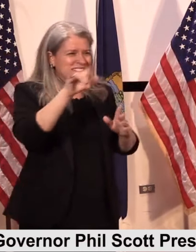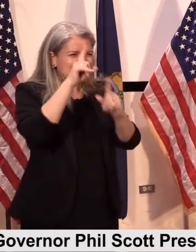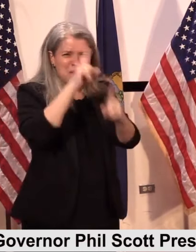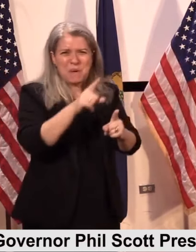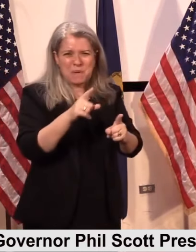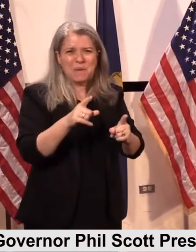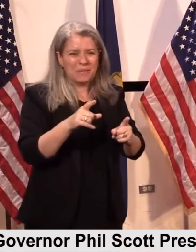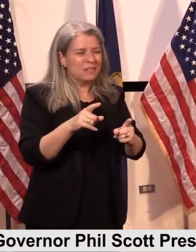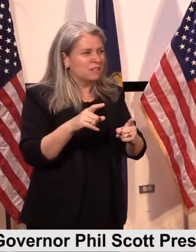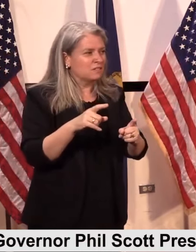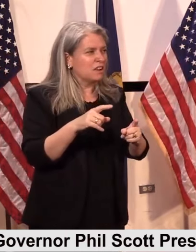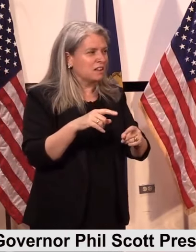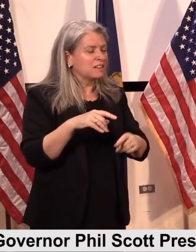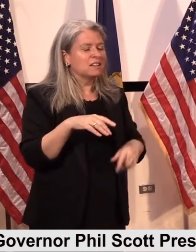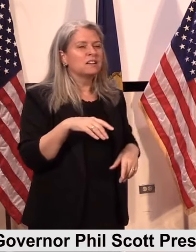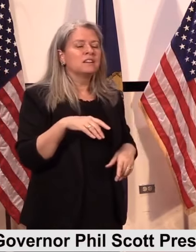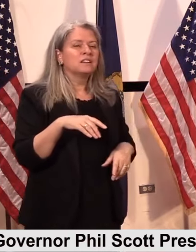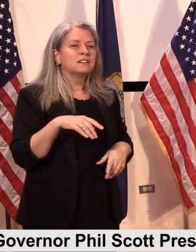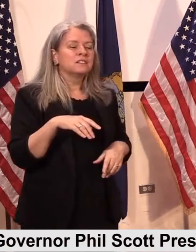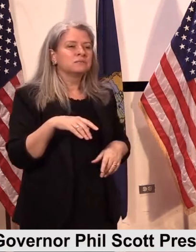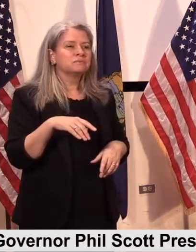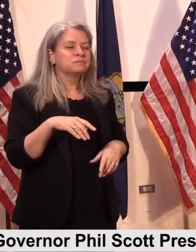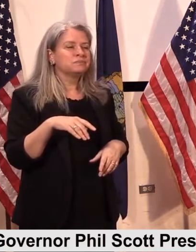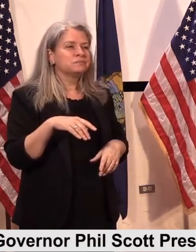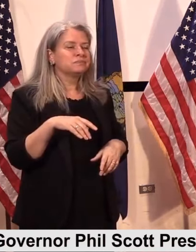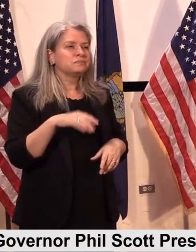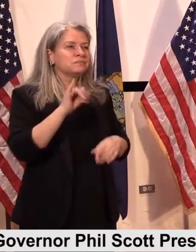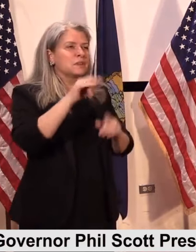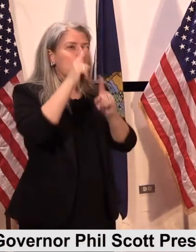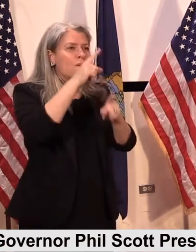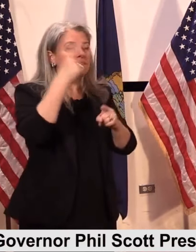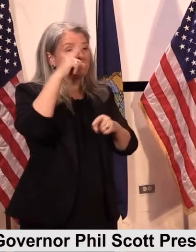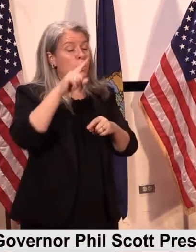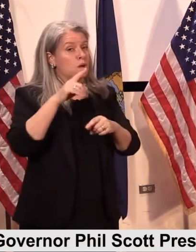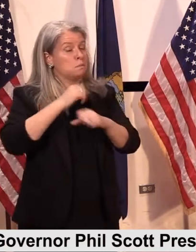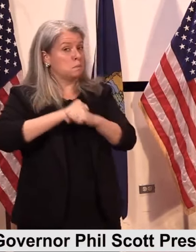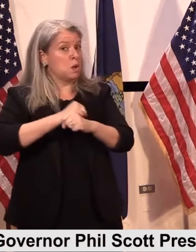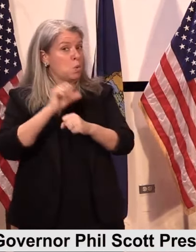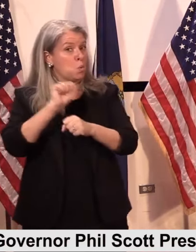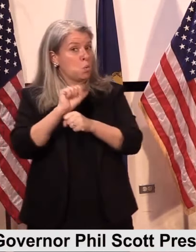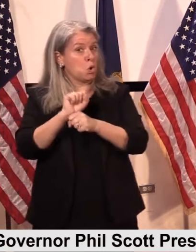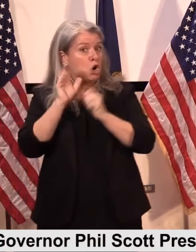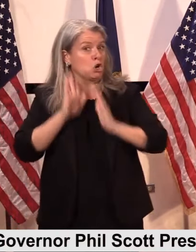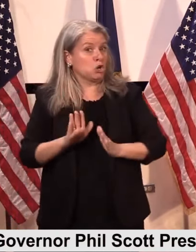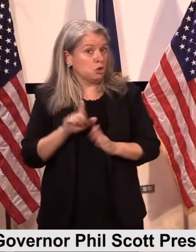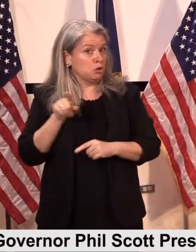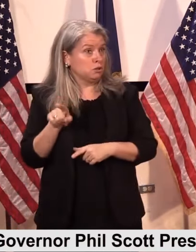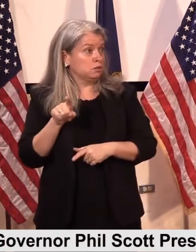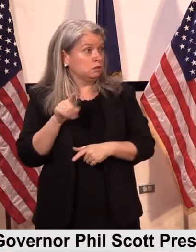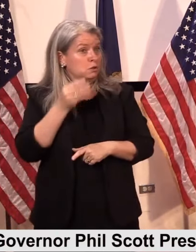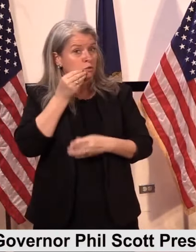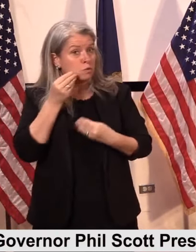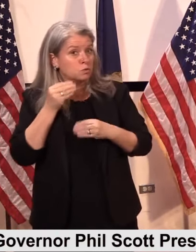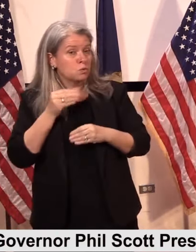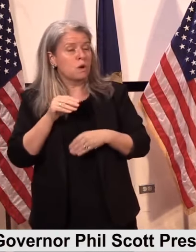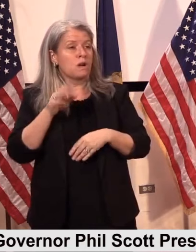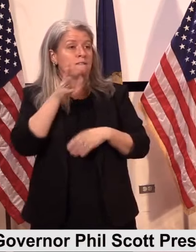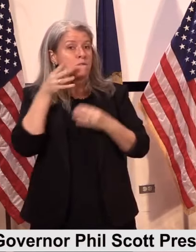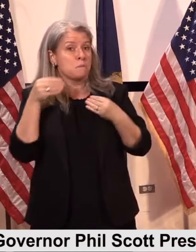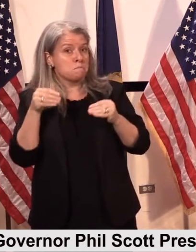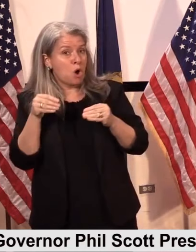for those for the workers in those businesses, as well as for